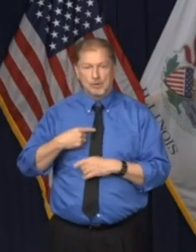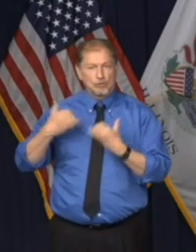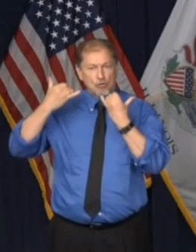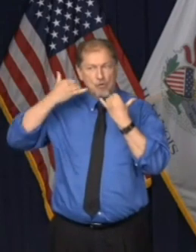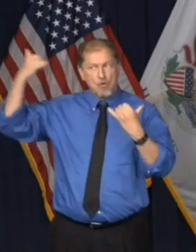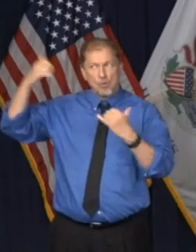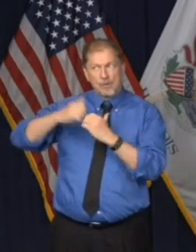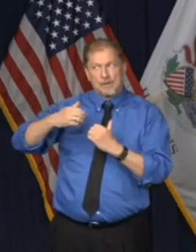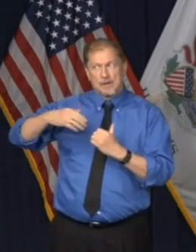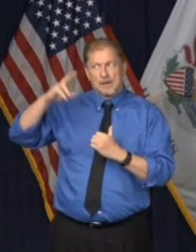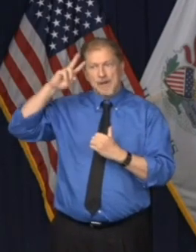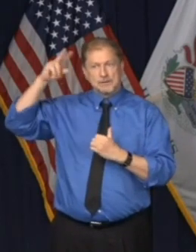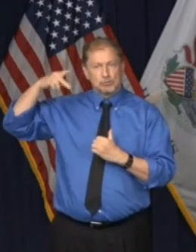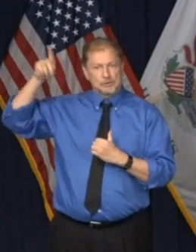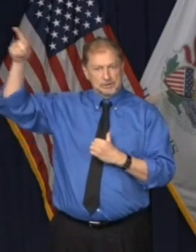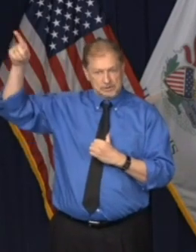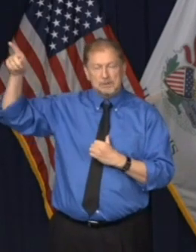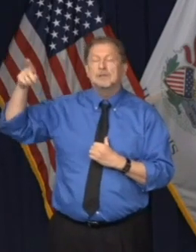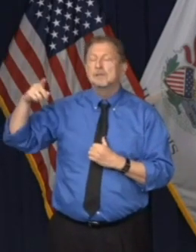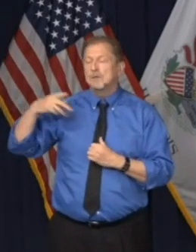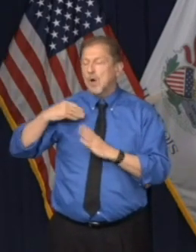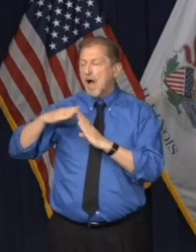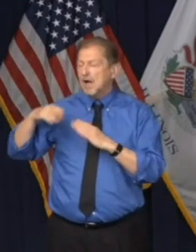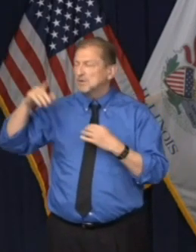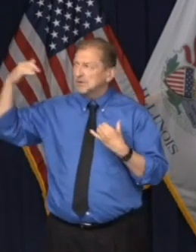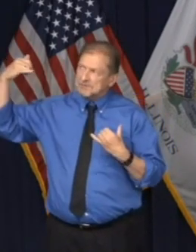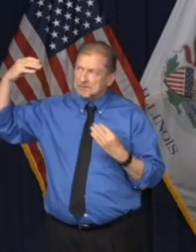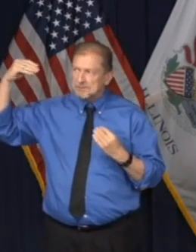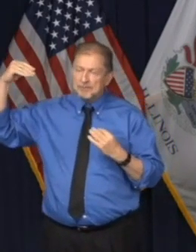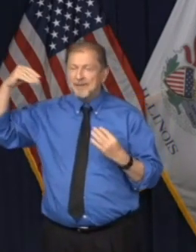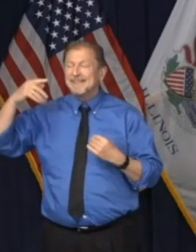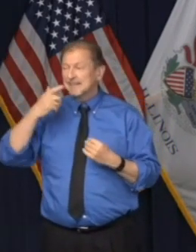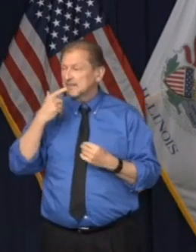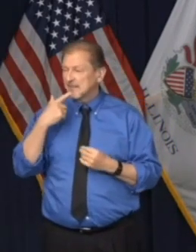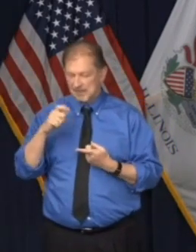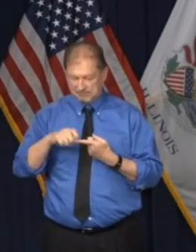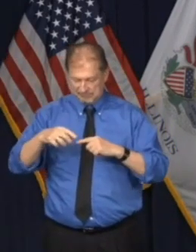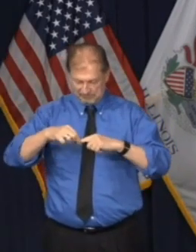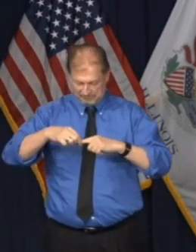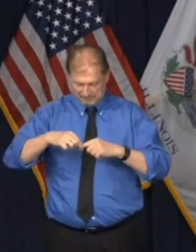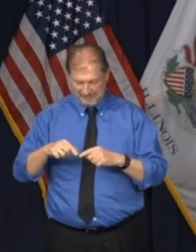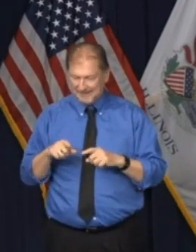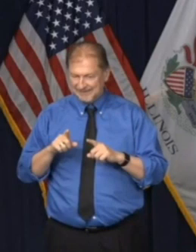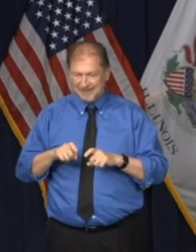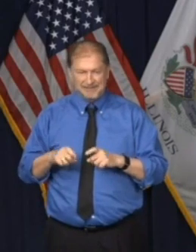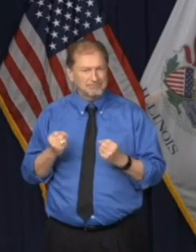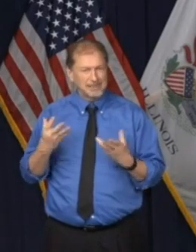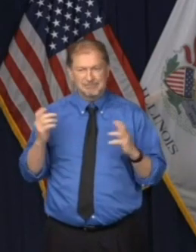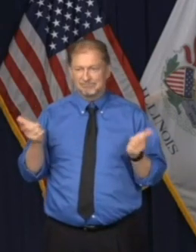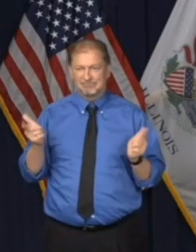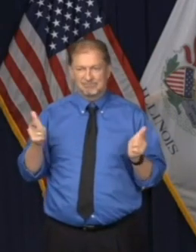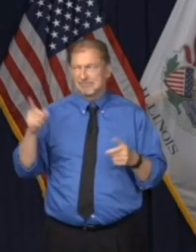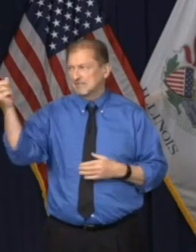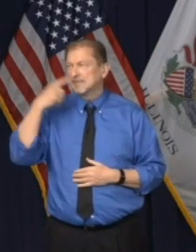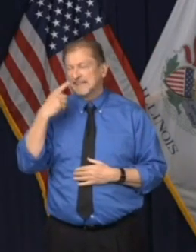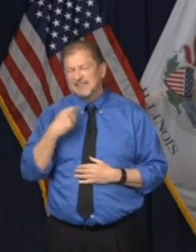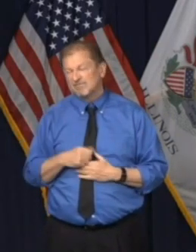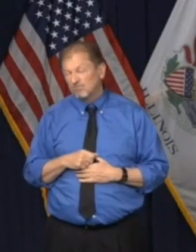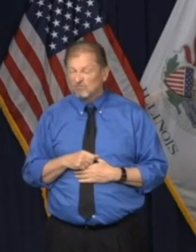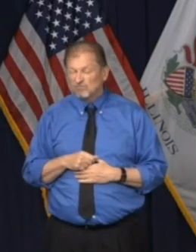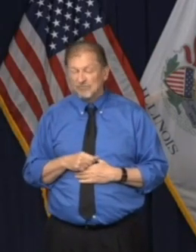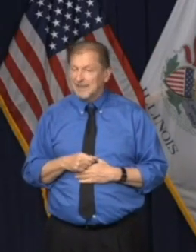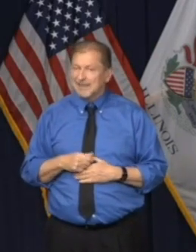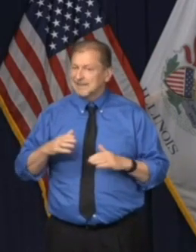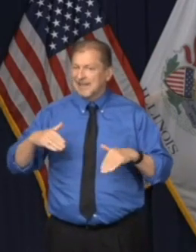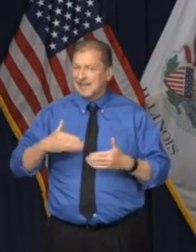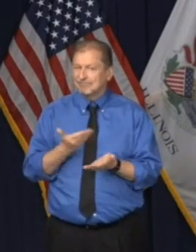Pence, the discussion was had about serology and these antibody tests, and even they admitted that much of it is not